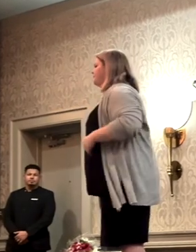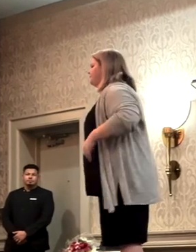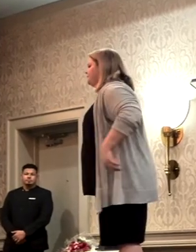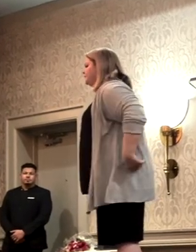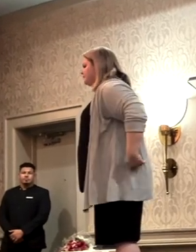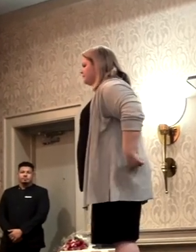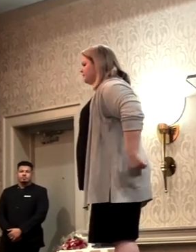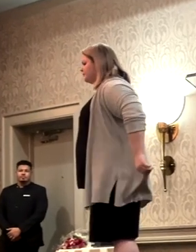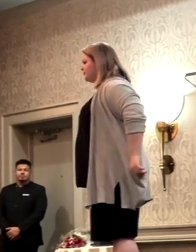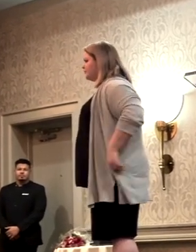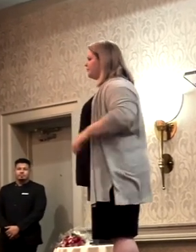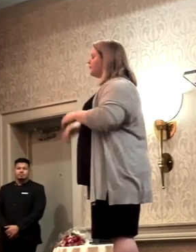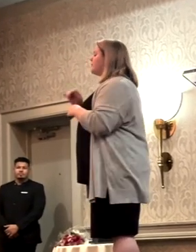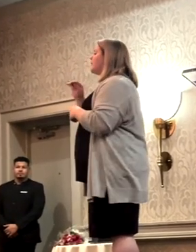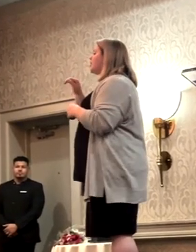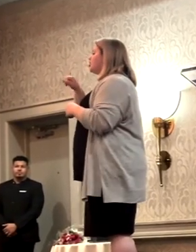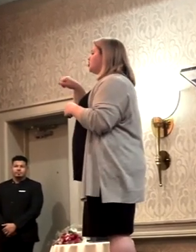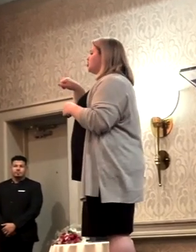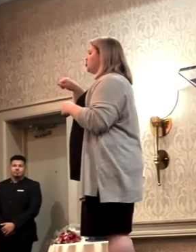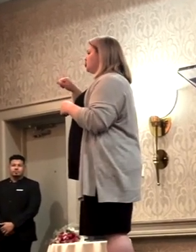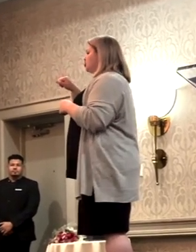As Justice Goldberg mentioned,